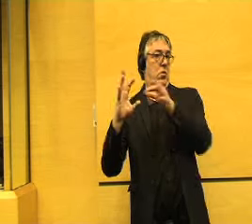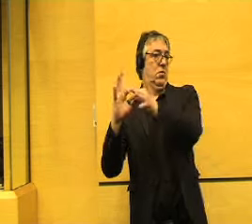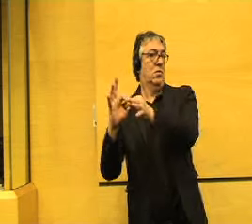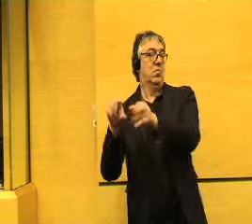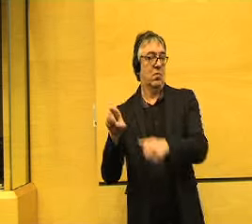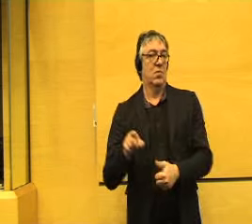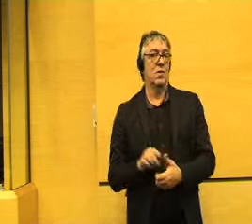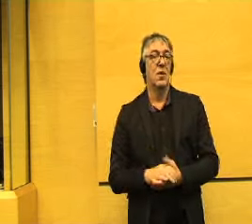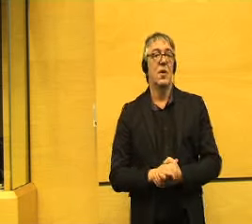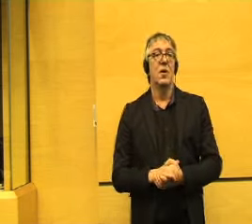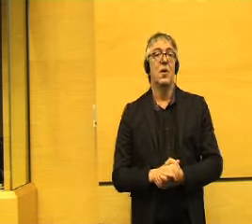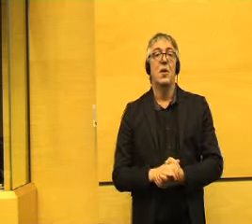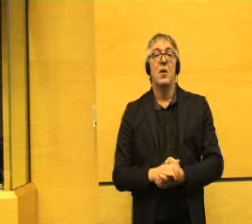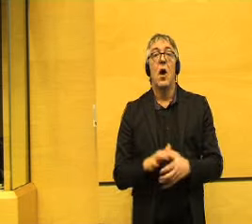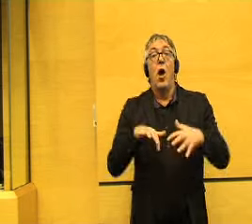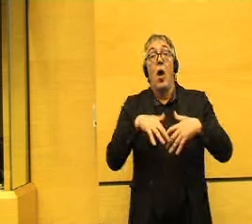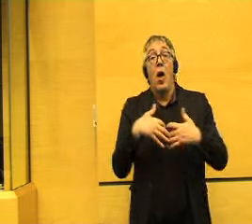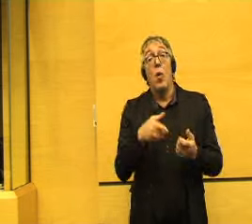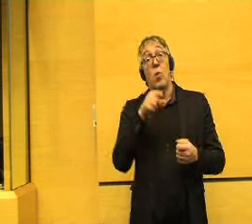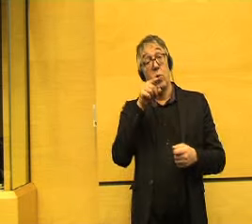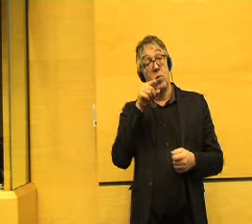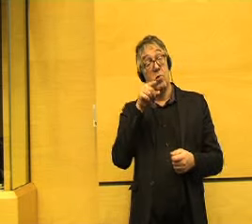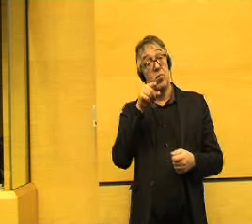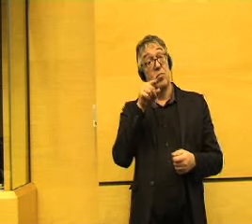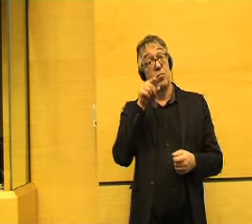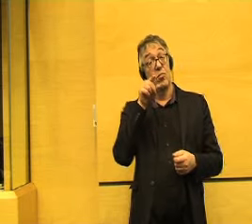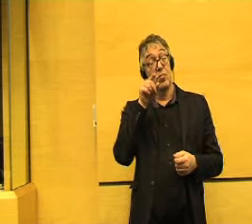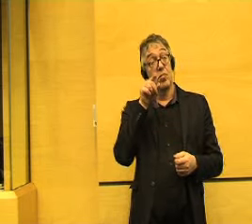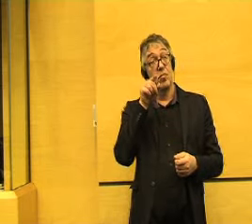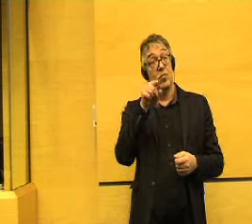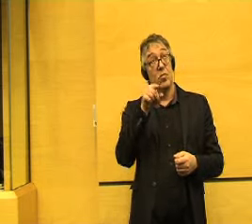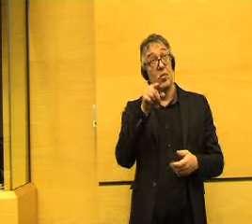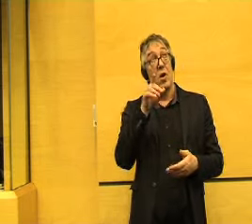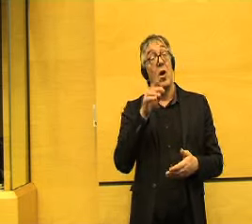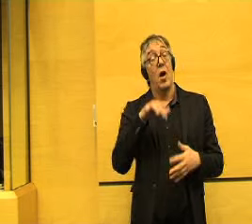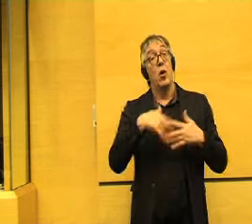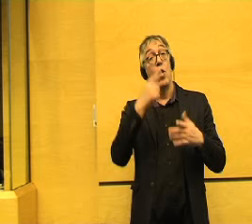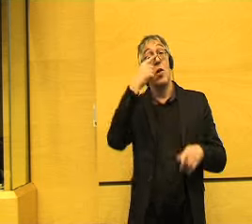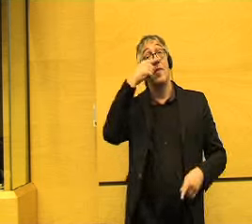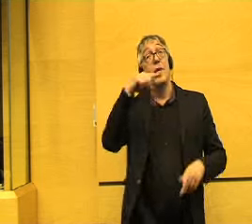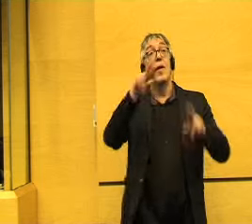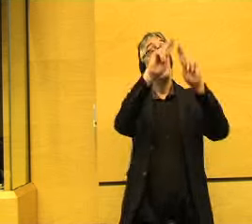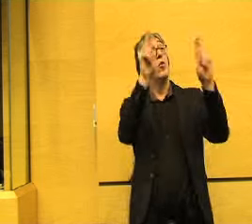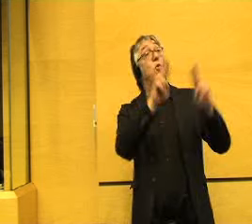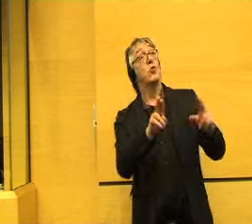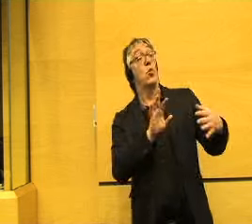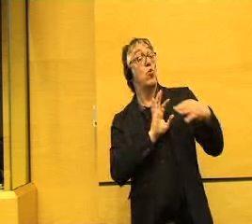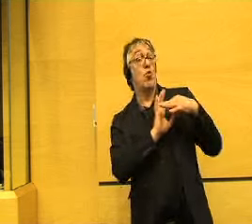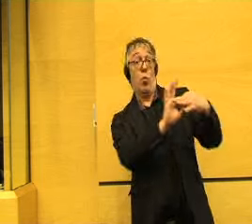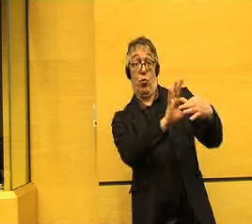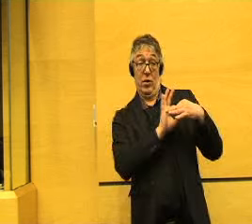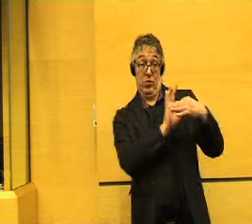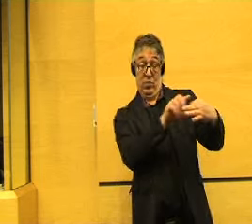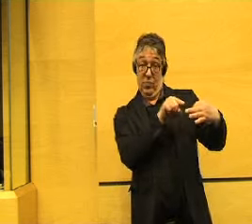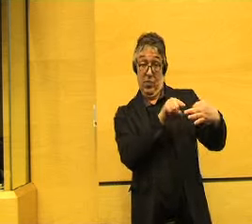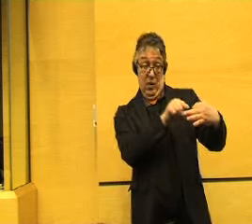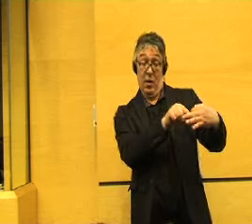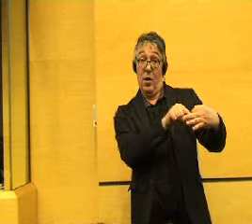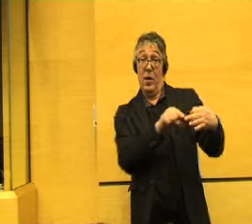to guarantee that international cooperation is inclusive and accessible by persons with